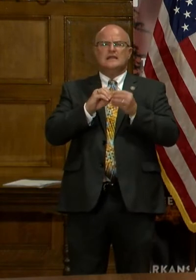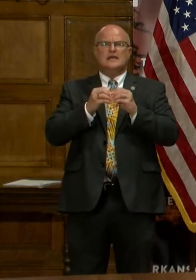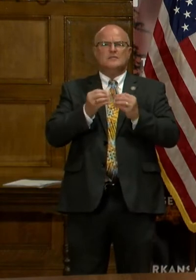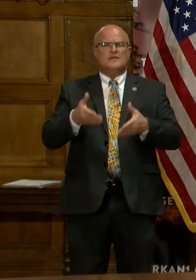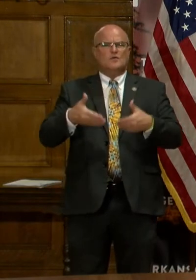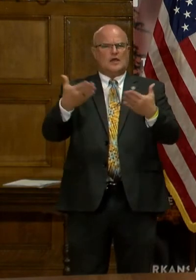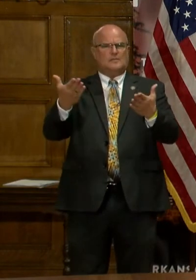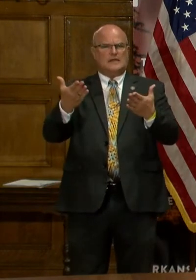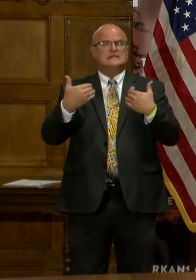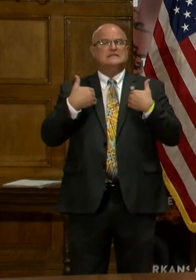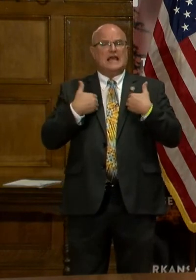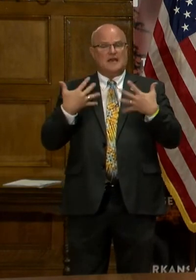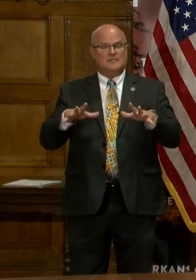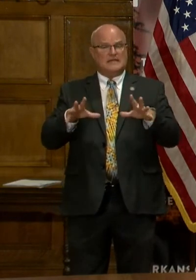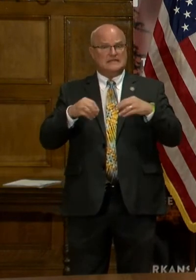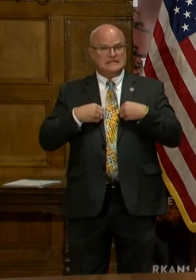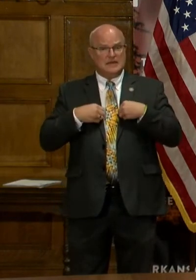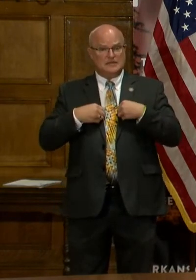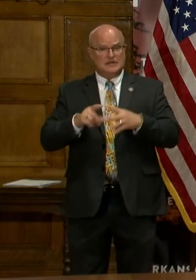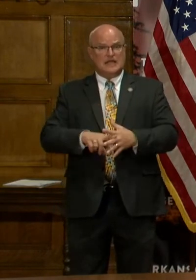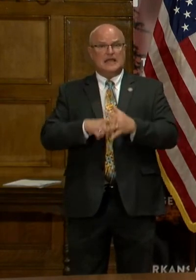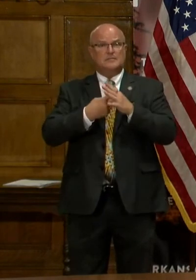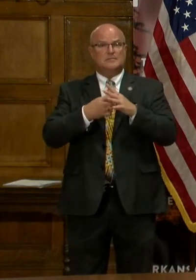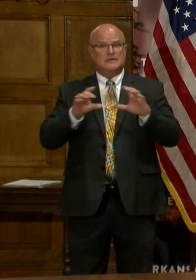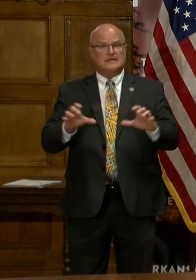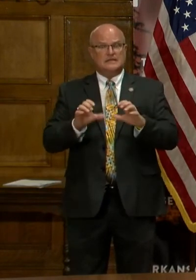the recommendations have been accepted and implemented.